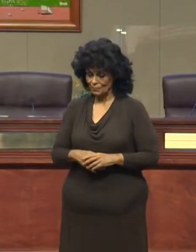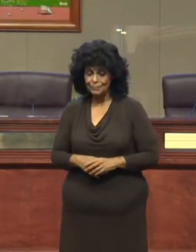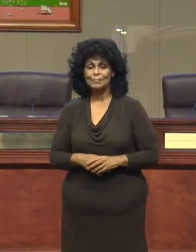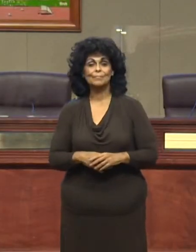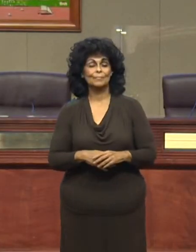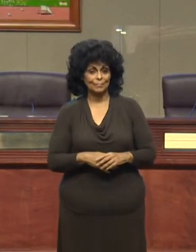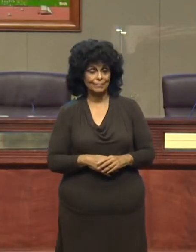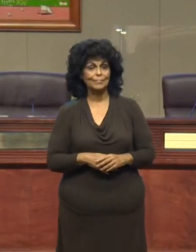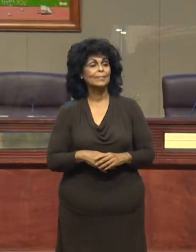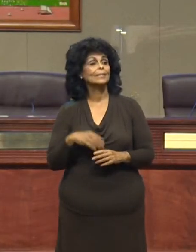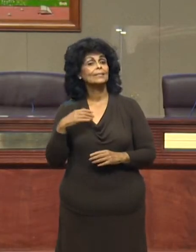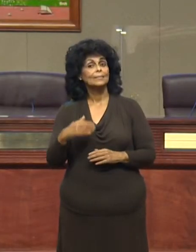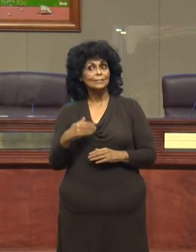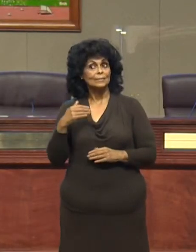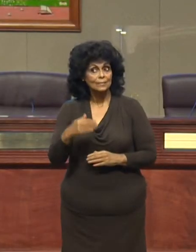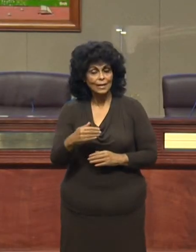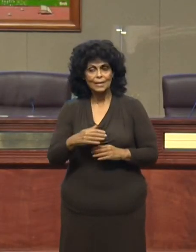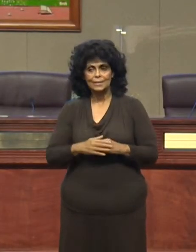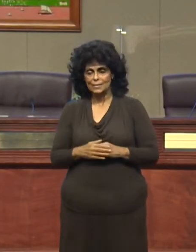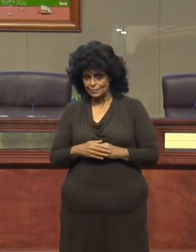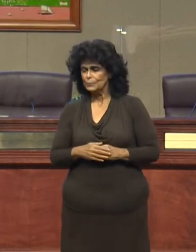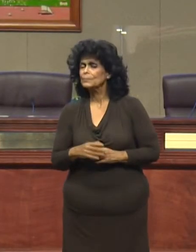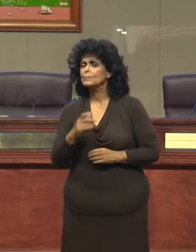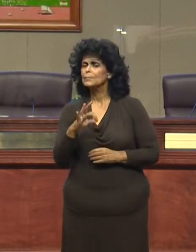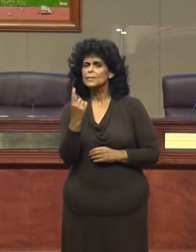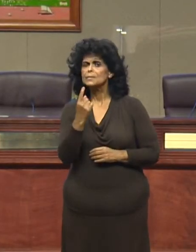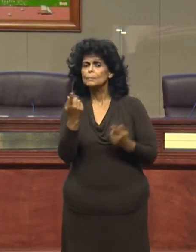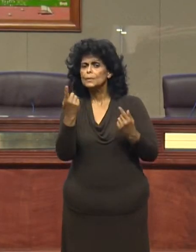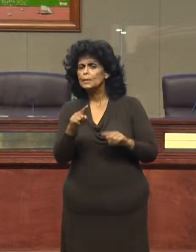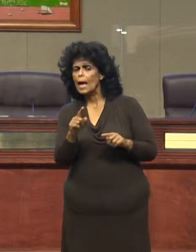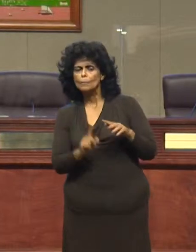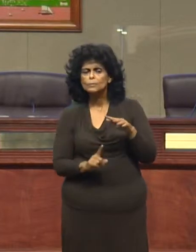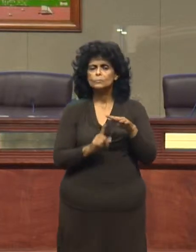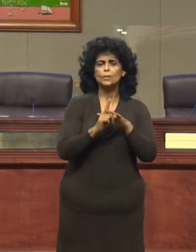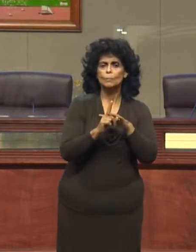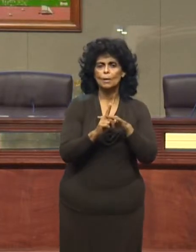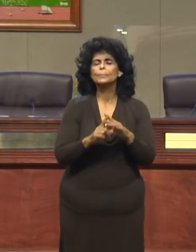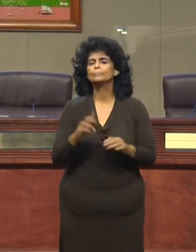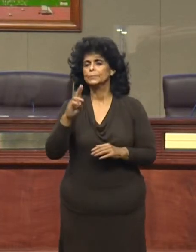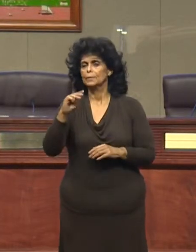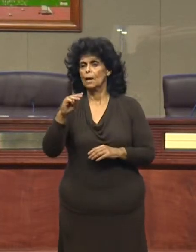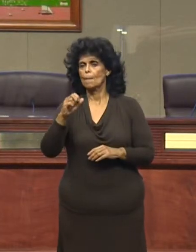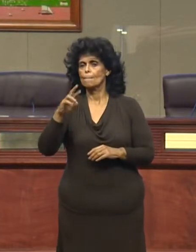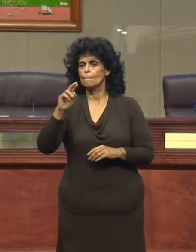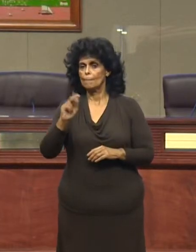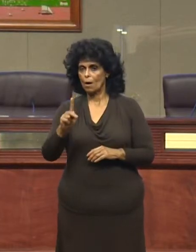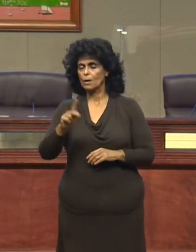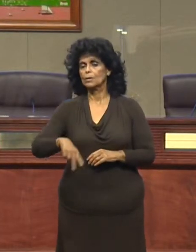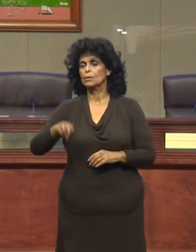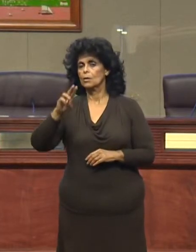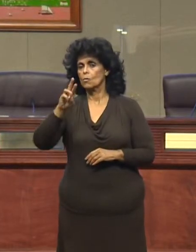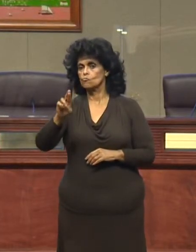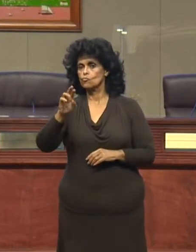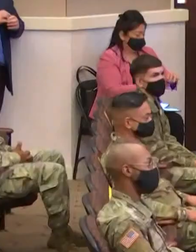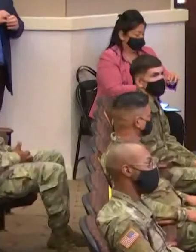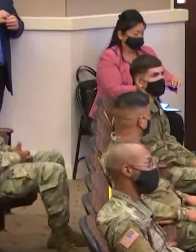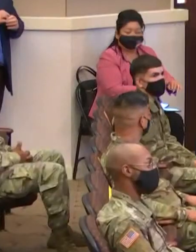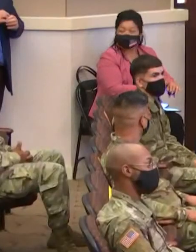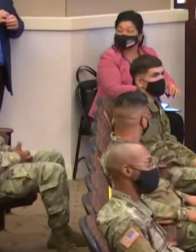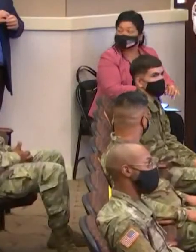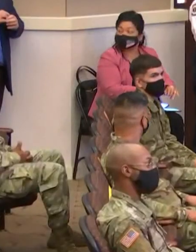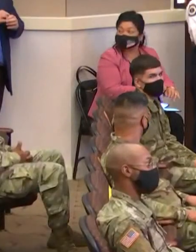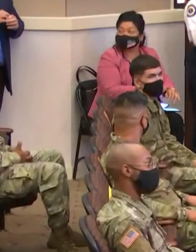Then we're going to recognize Incident Commander Mark Reale, who opened the site and